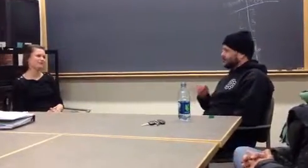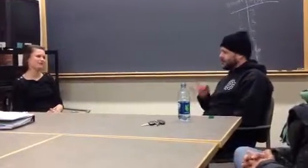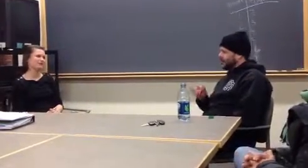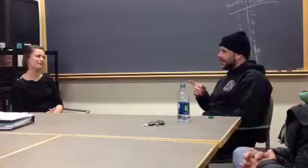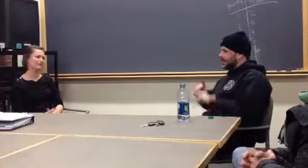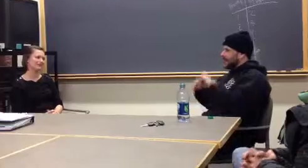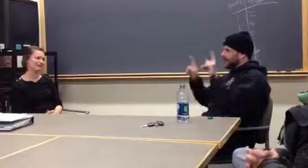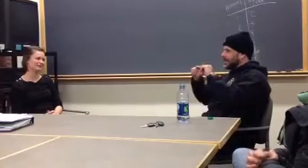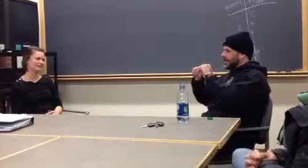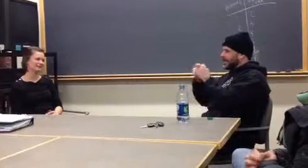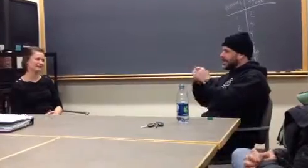Okay.